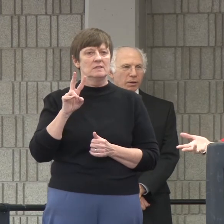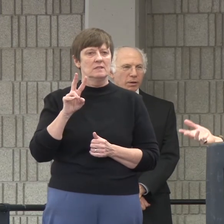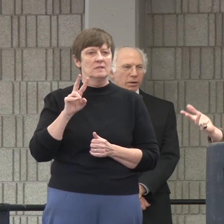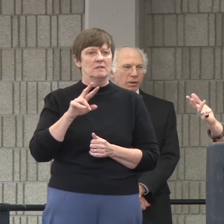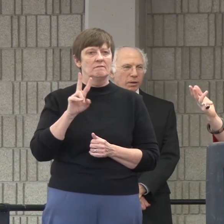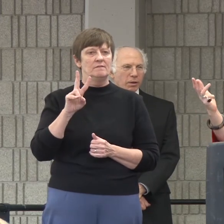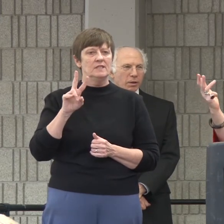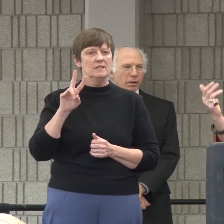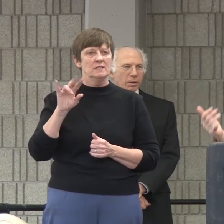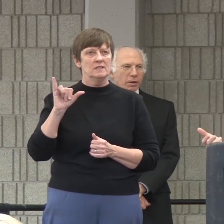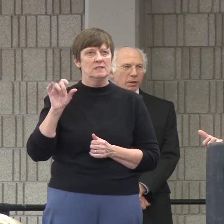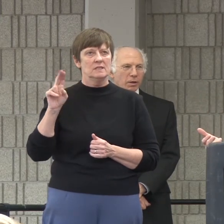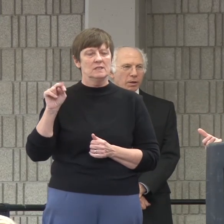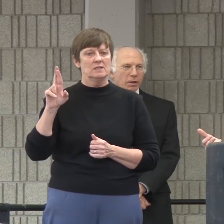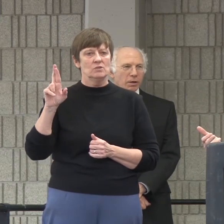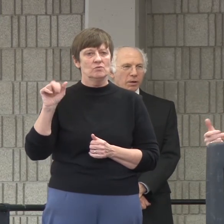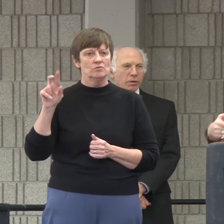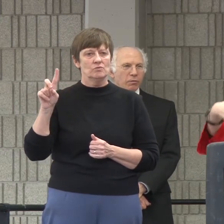Vizimratya,